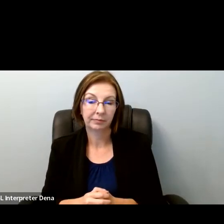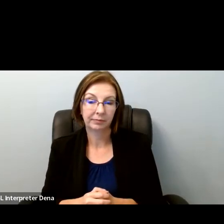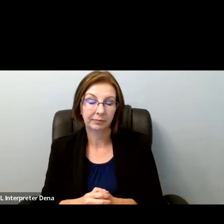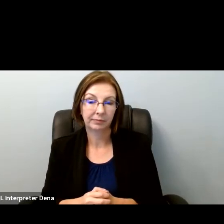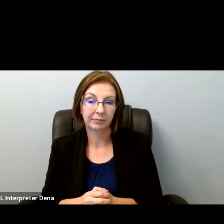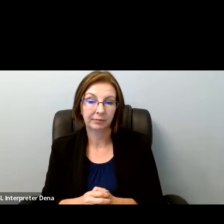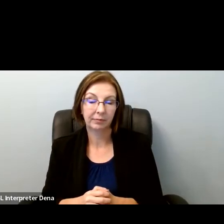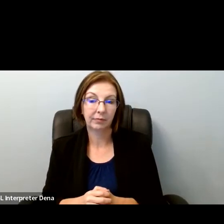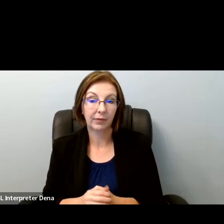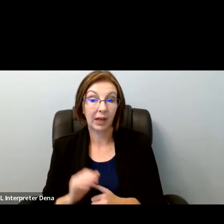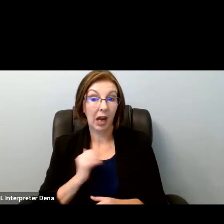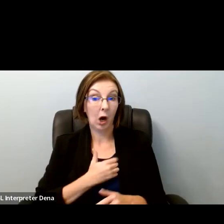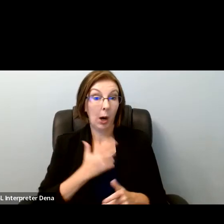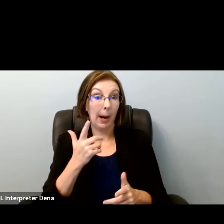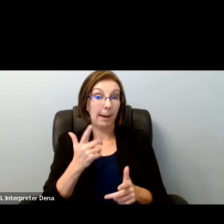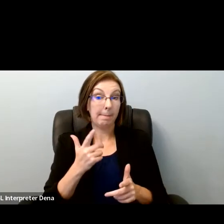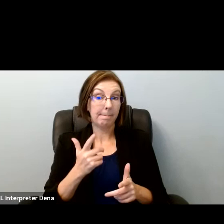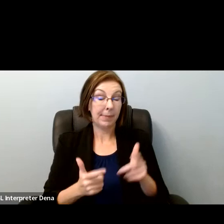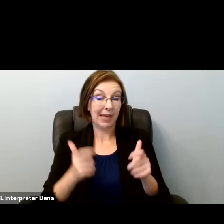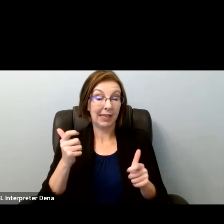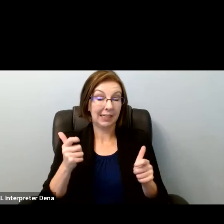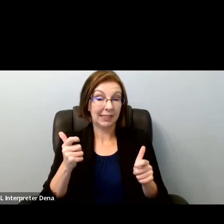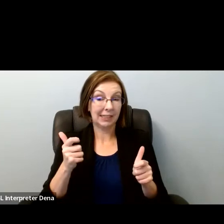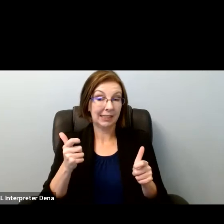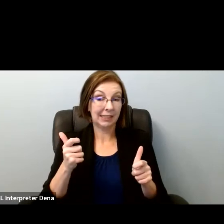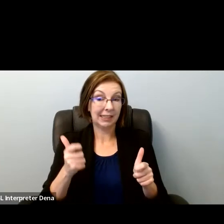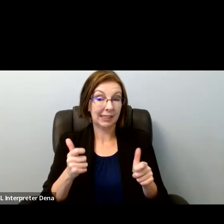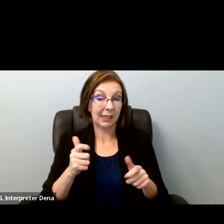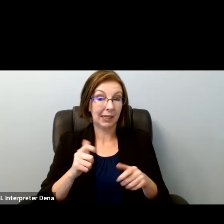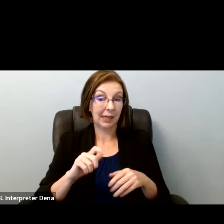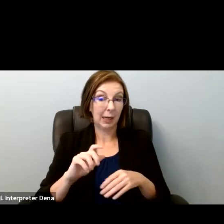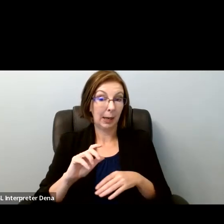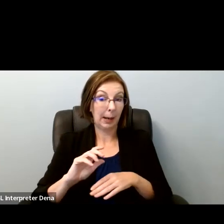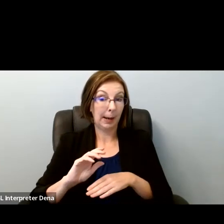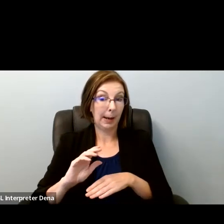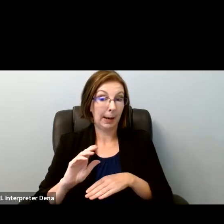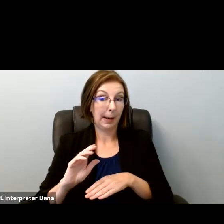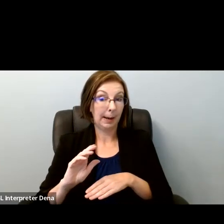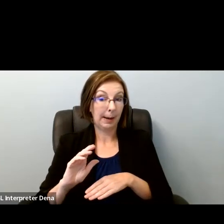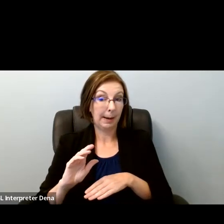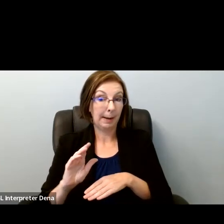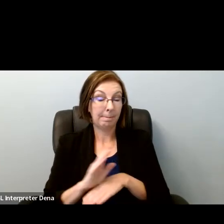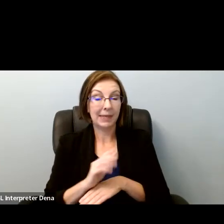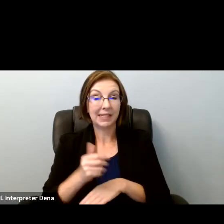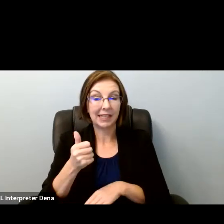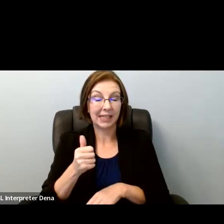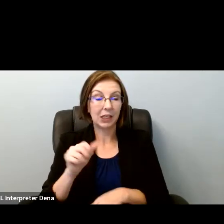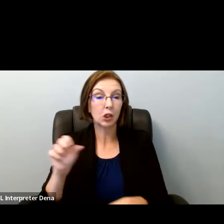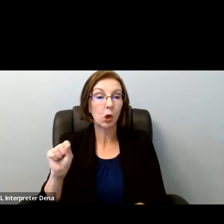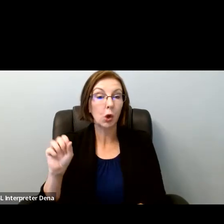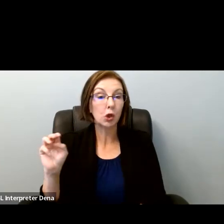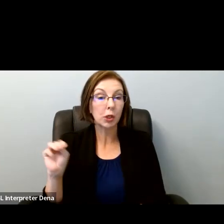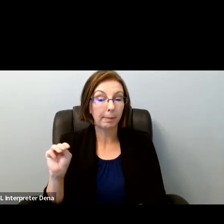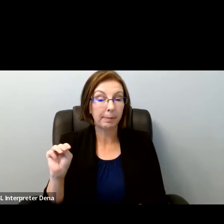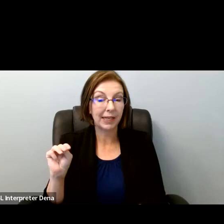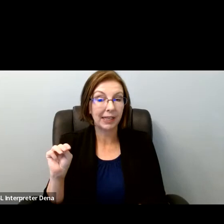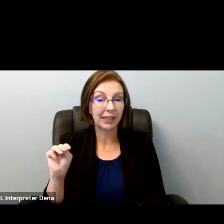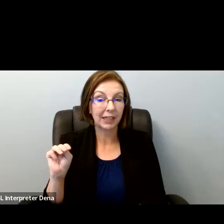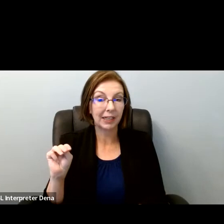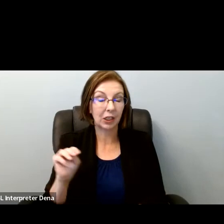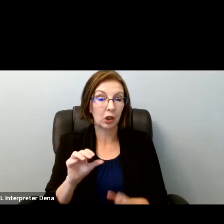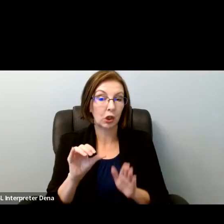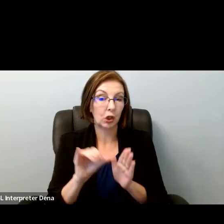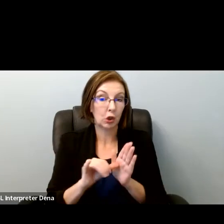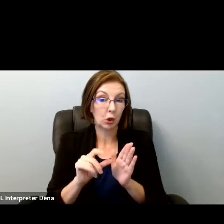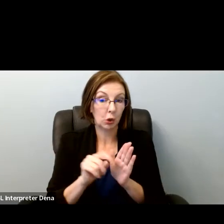Our busiest social media channels, our YouTube channel,